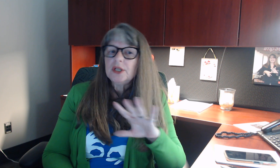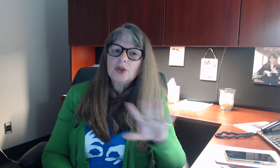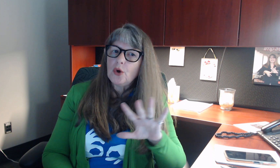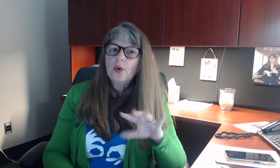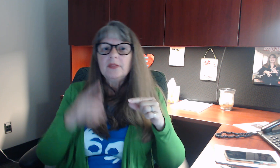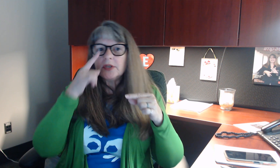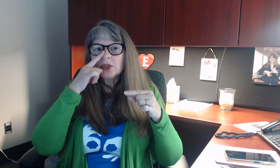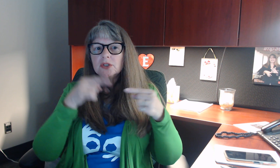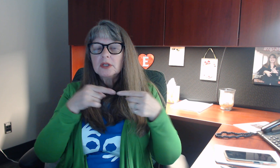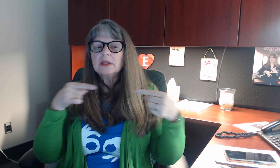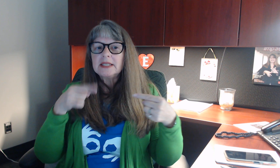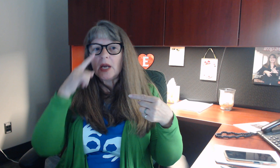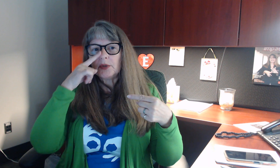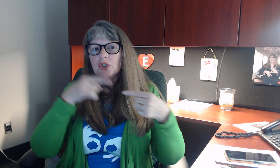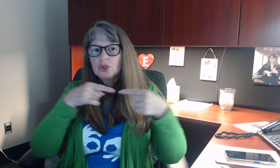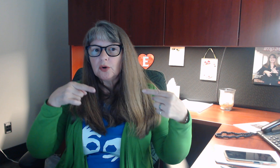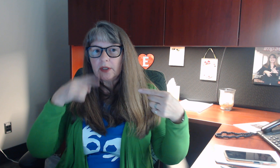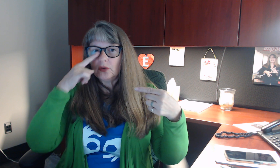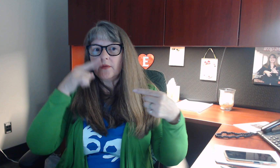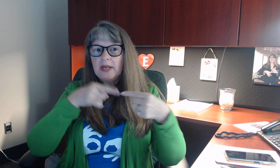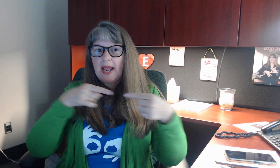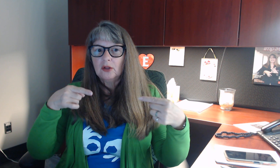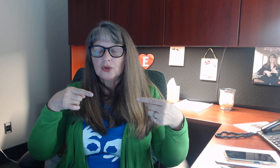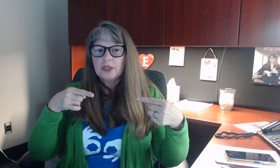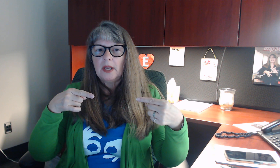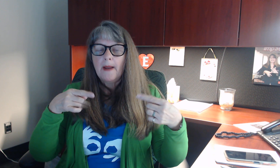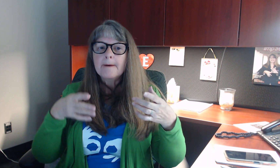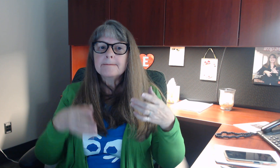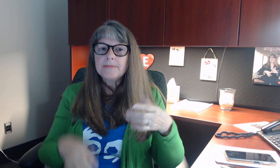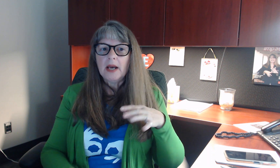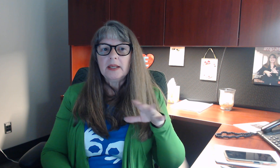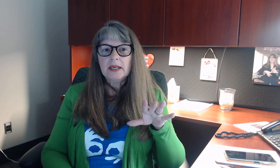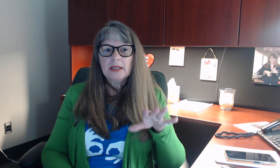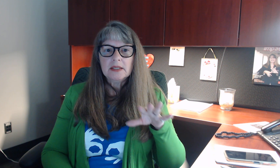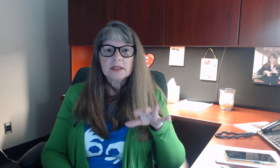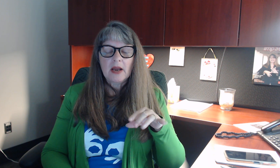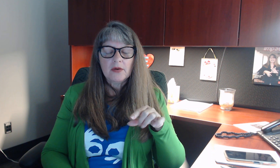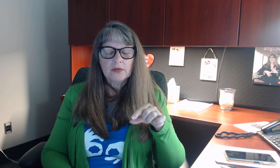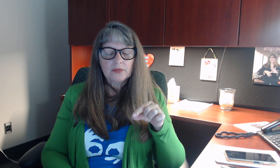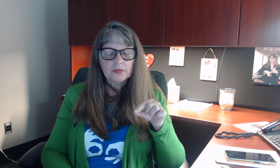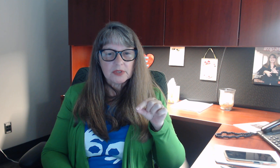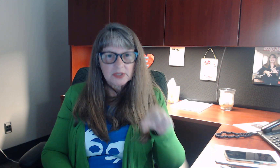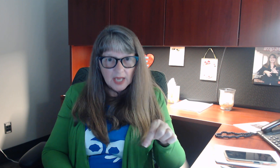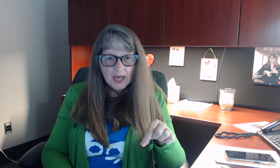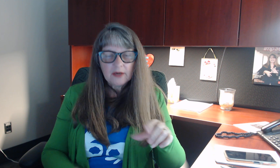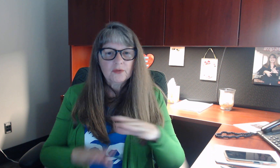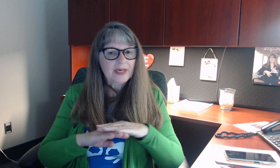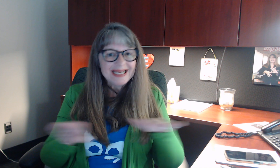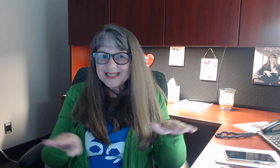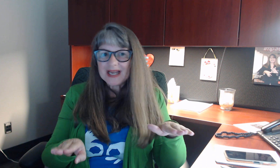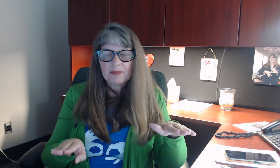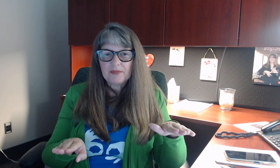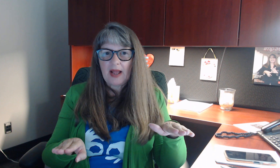No. That's how it started. You have an allergy, but it is now the sign for any type of